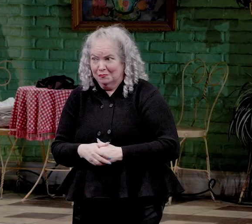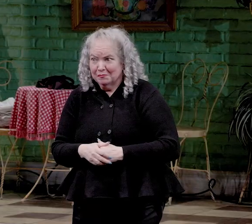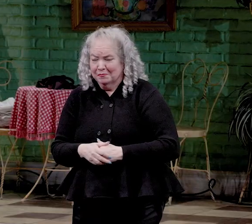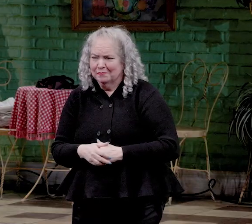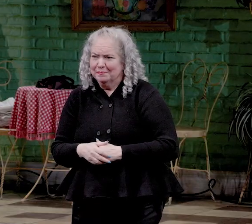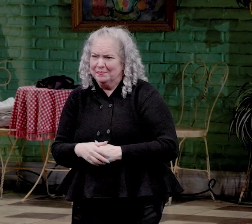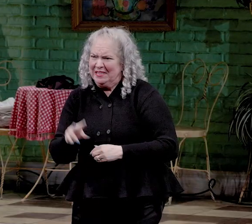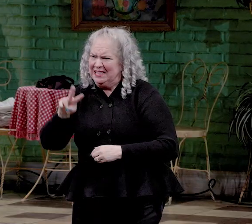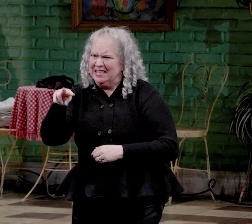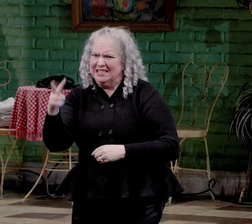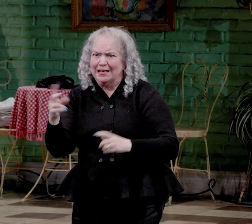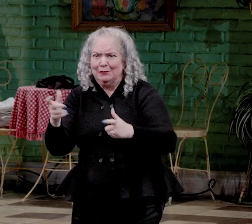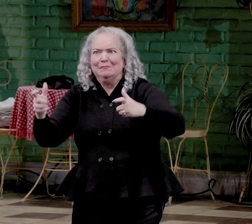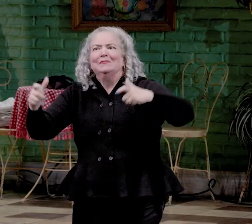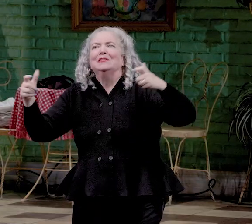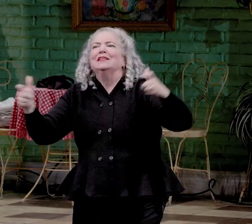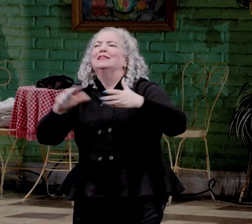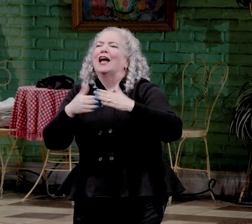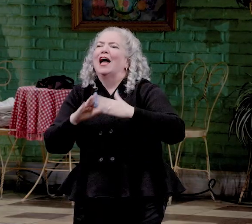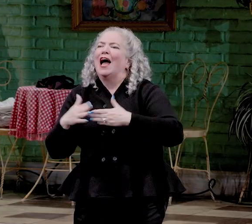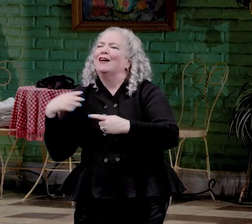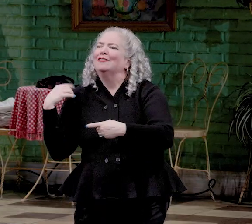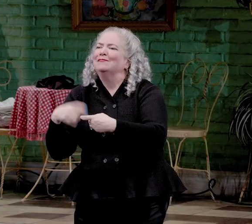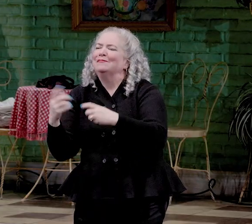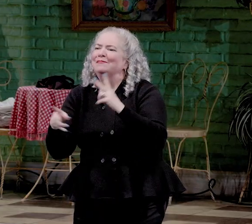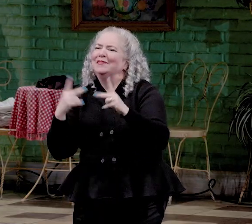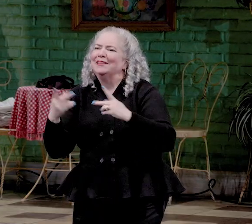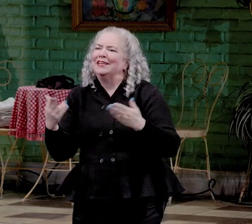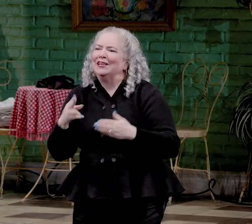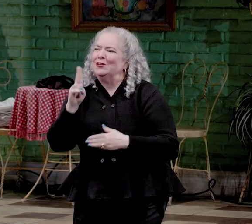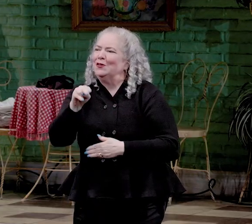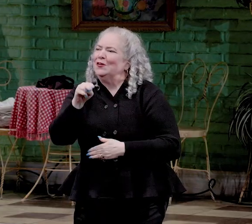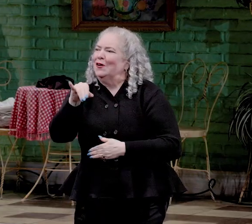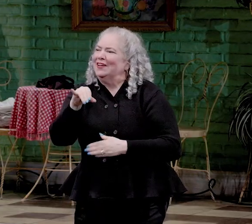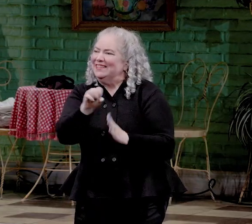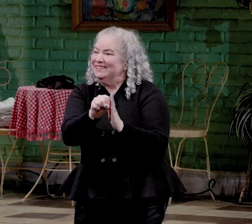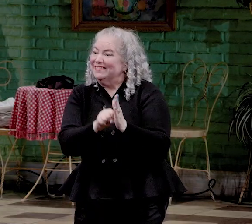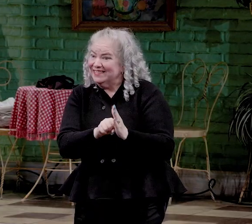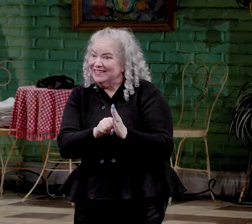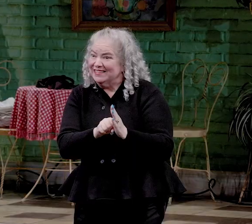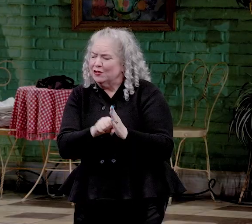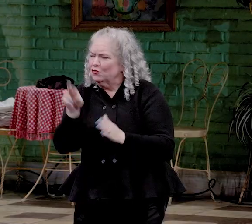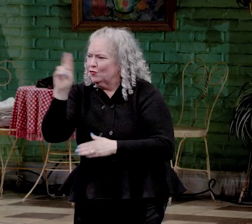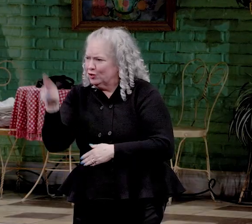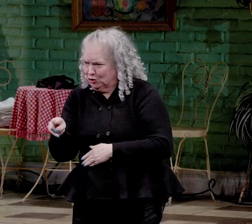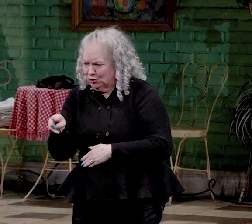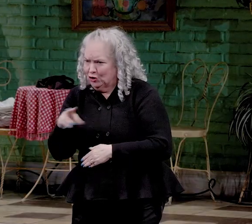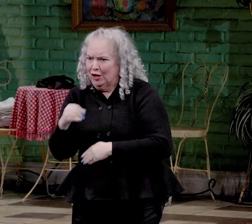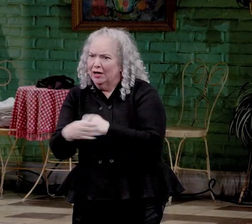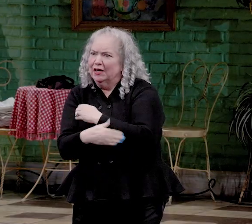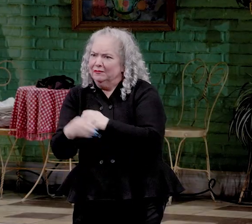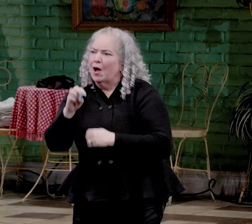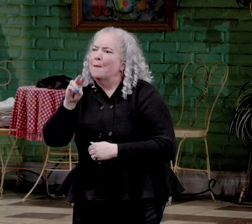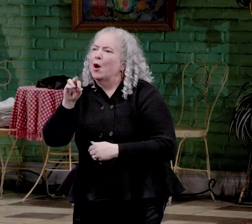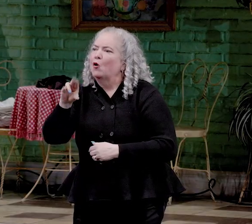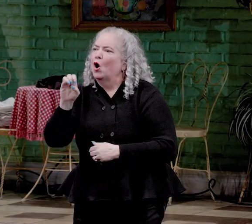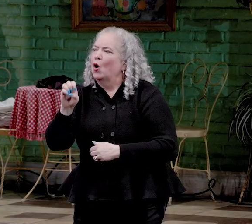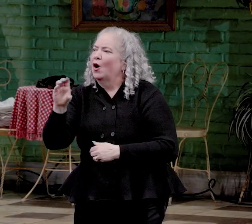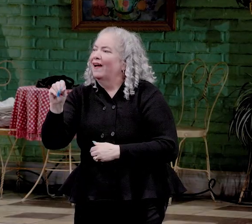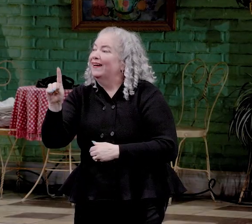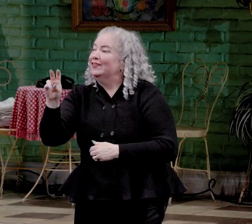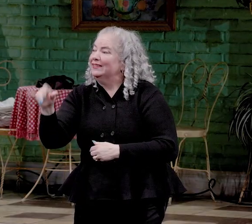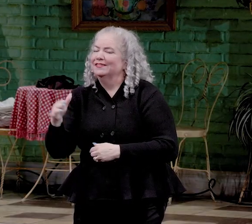As the second largest city of Latinos in New York State, Rochester and Monroe County is grateful